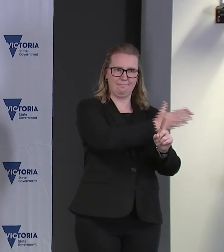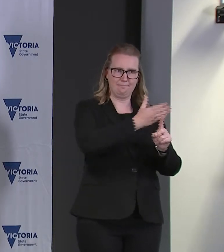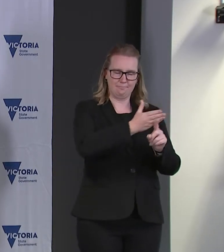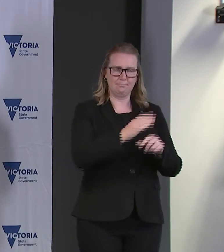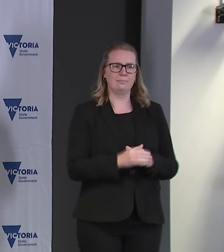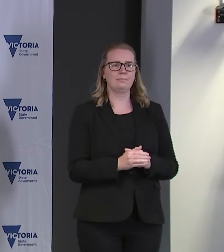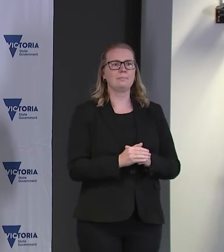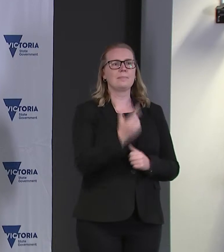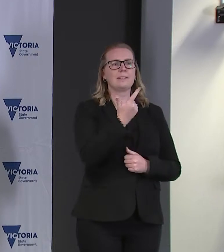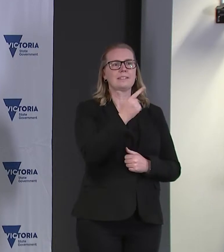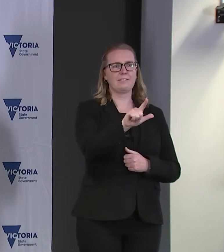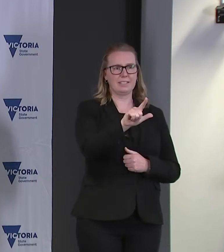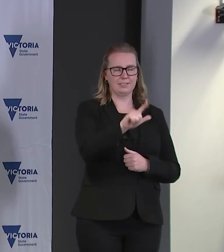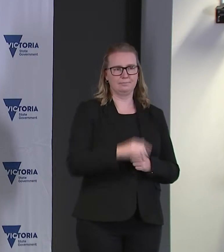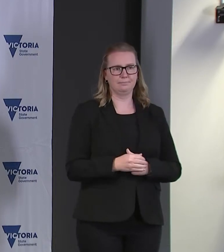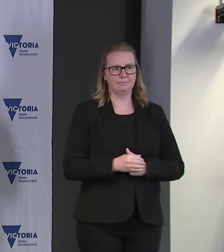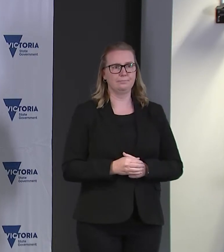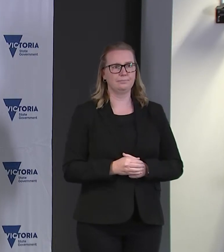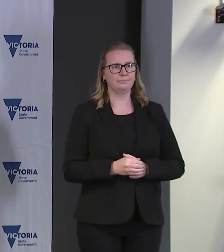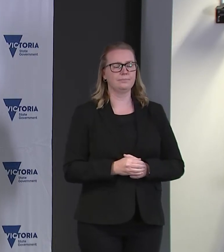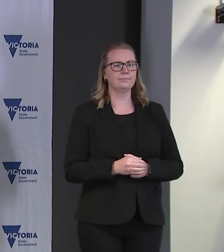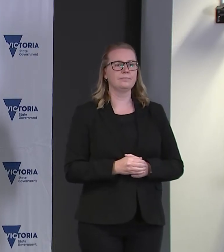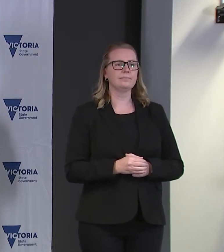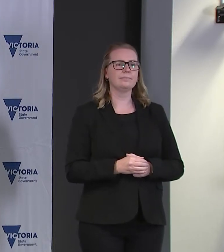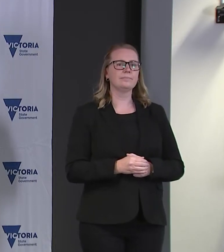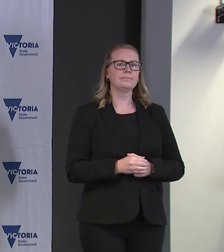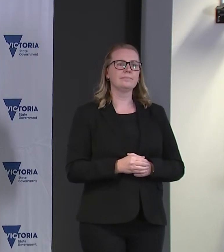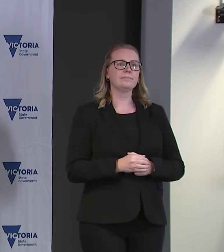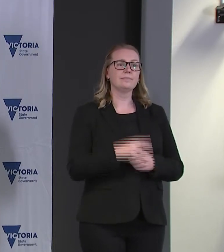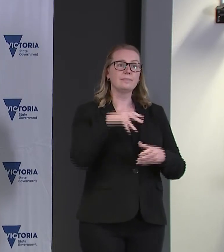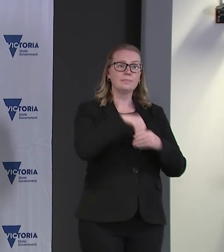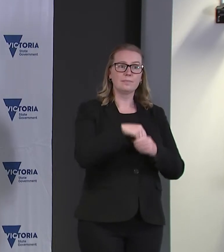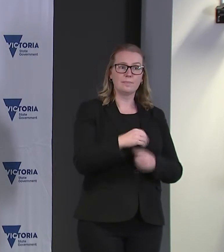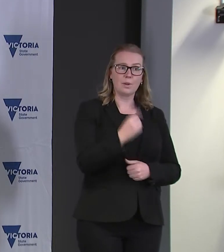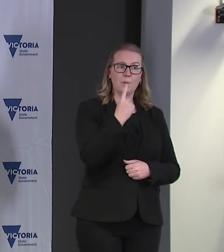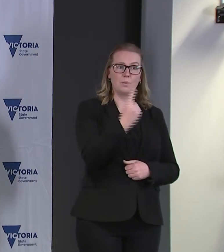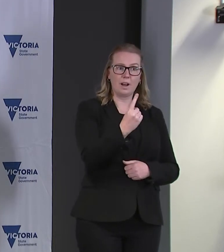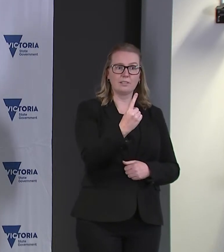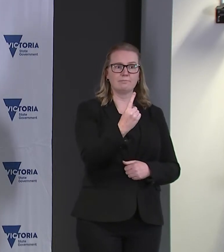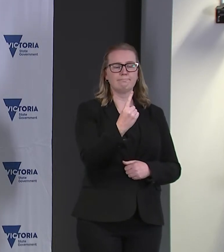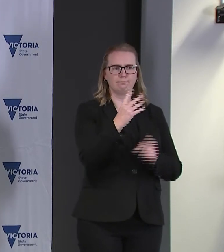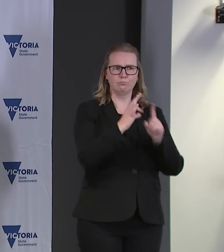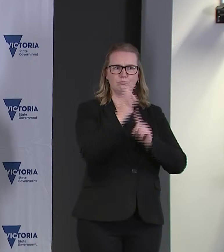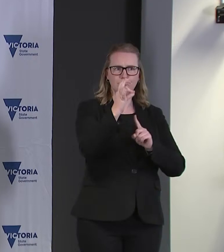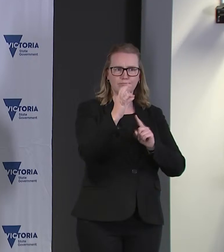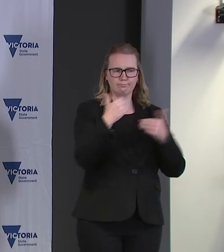outbreak to 70. And that includes 1 recovered case.